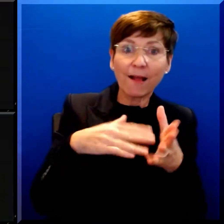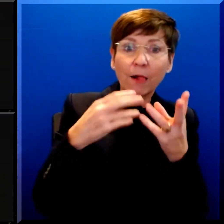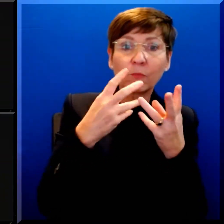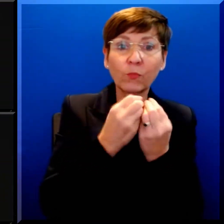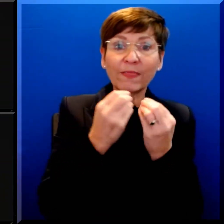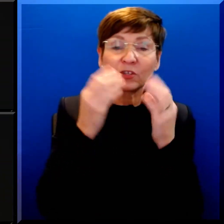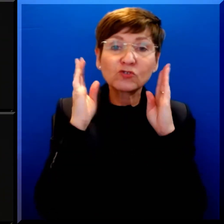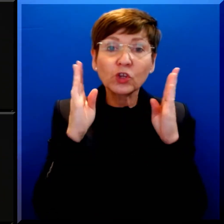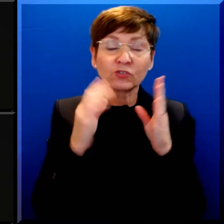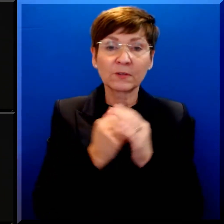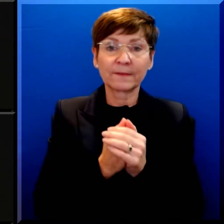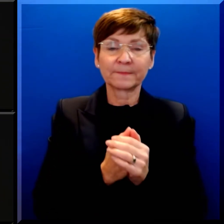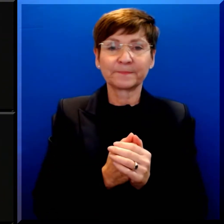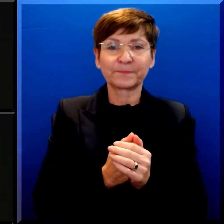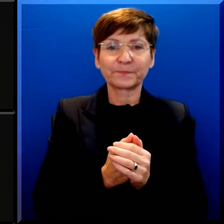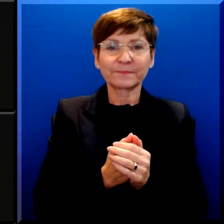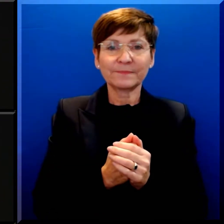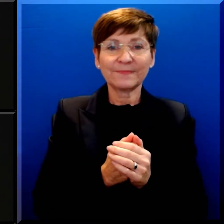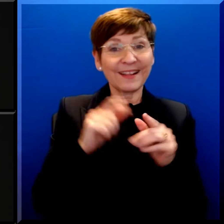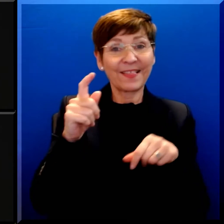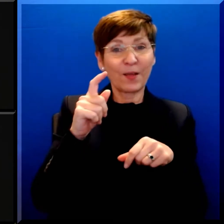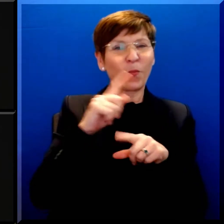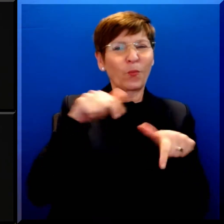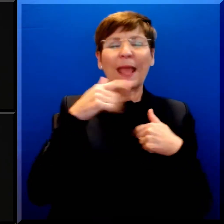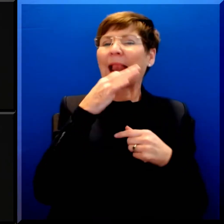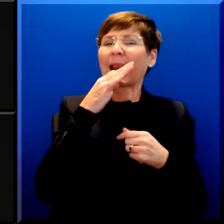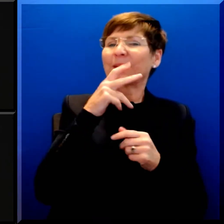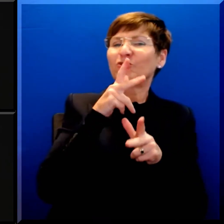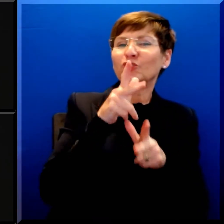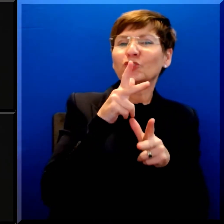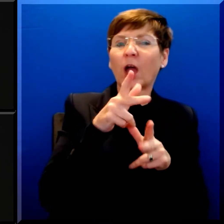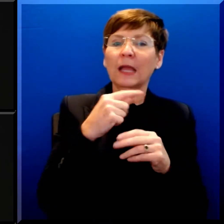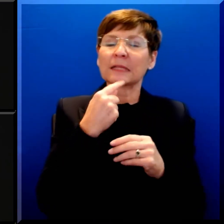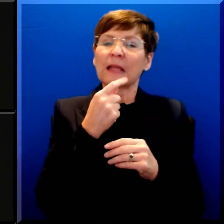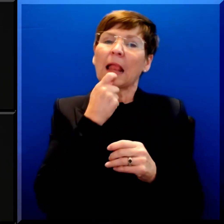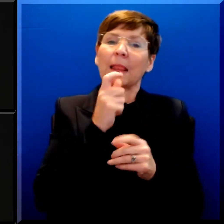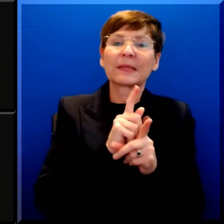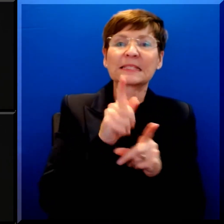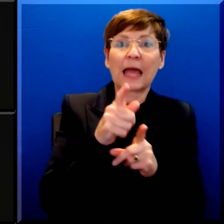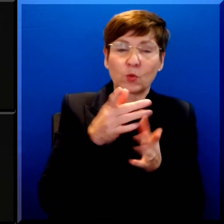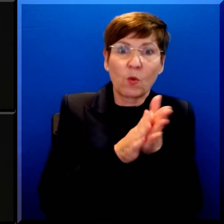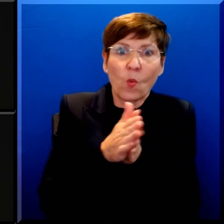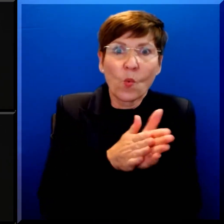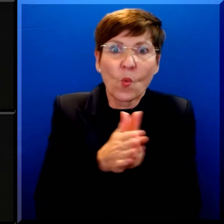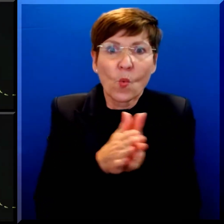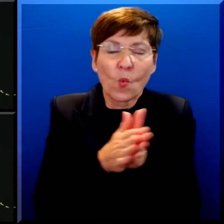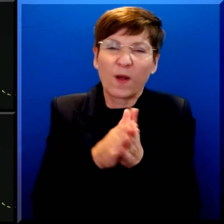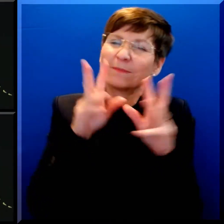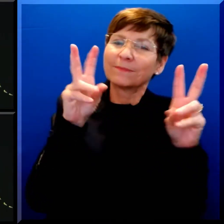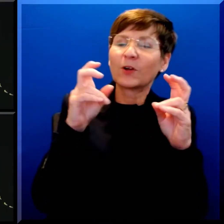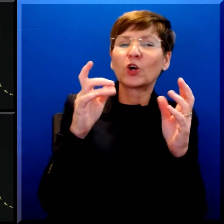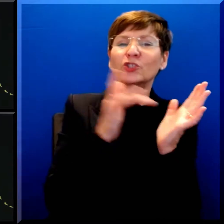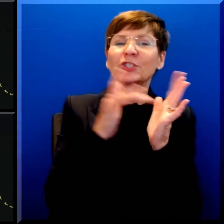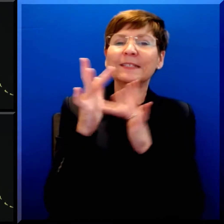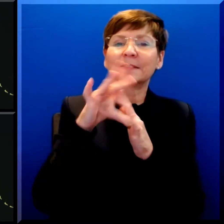like to joke, that's because you're on the Jesus juice. I'm not trying to be irreverent, but these are the